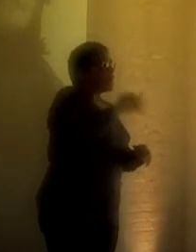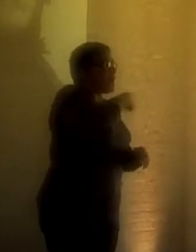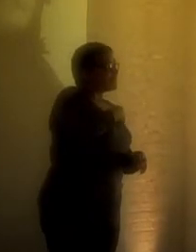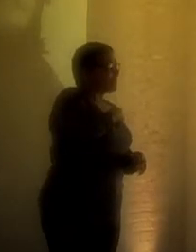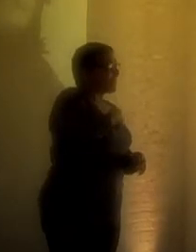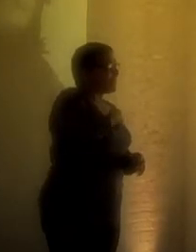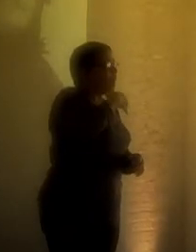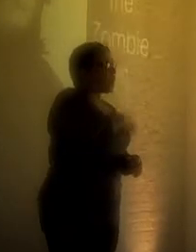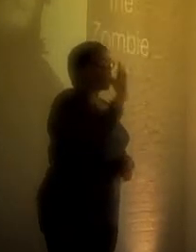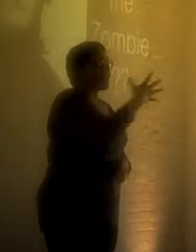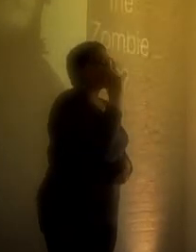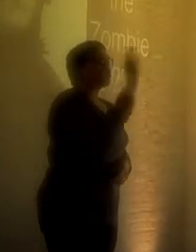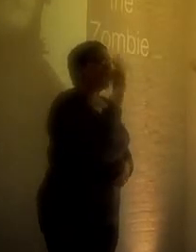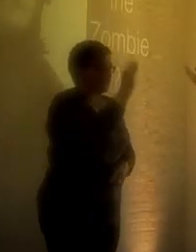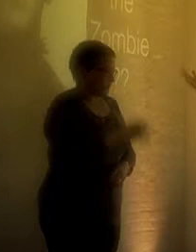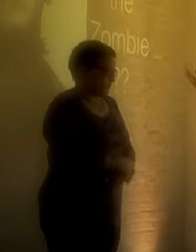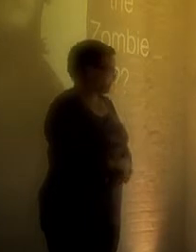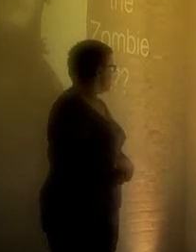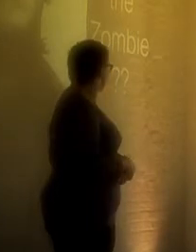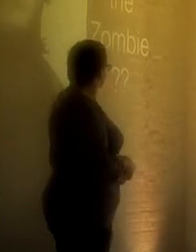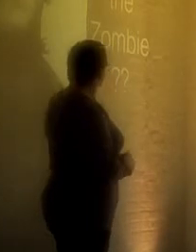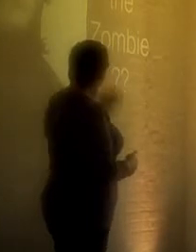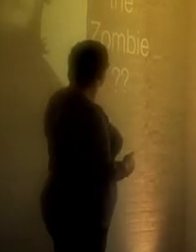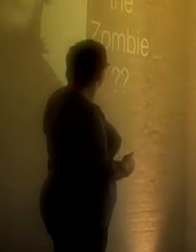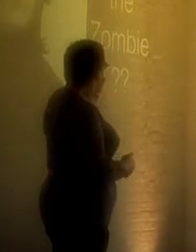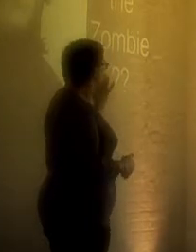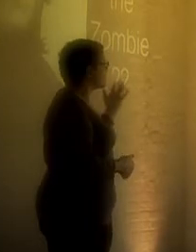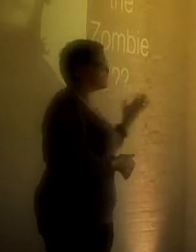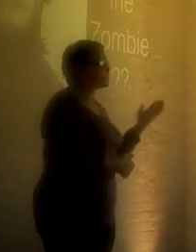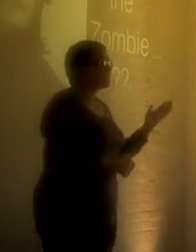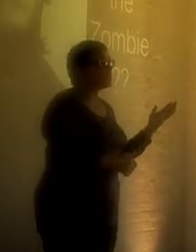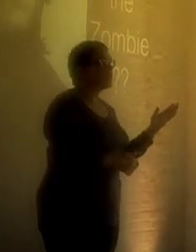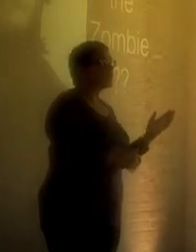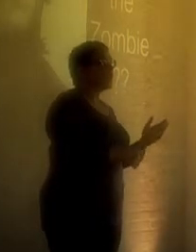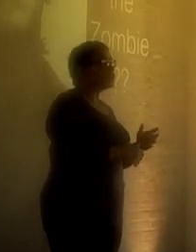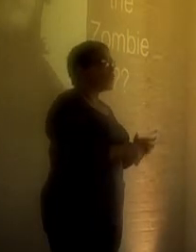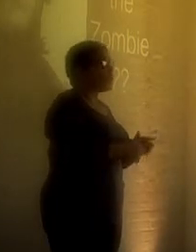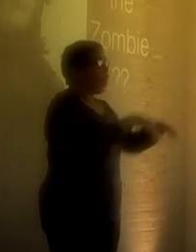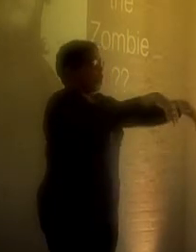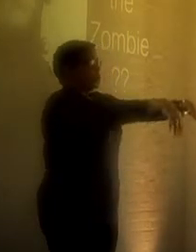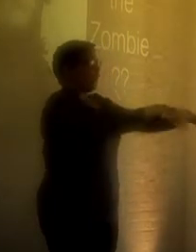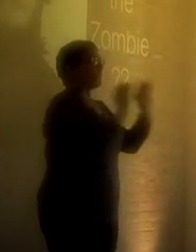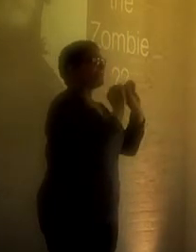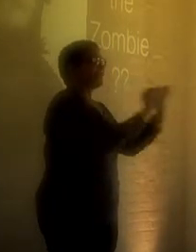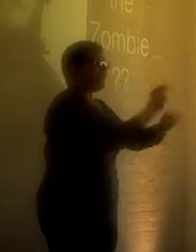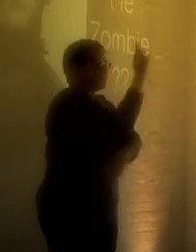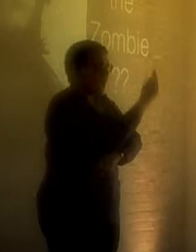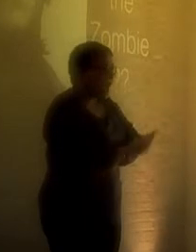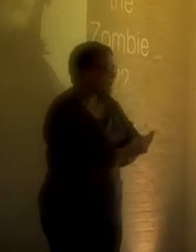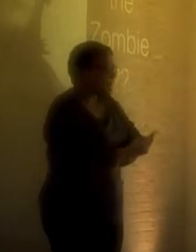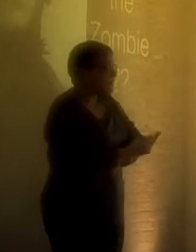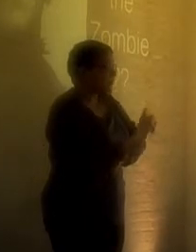around this topic. So this is my first one. So if we're saying, what can zombies teach the arts? Then my first question is, well, actually, who's the